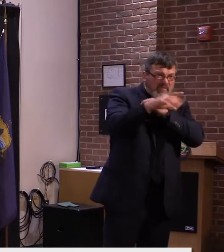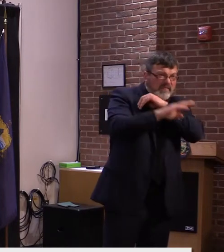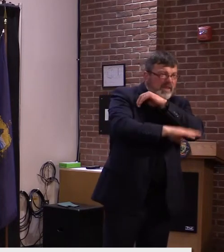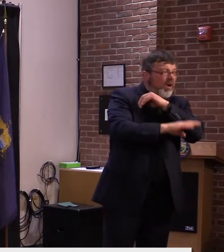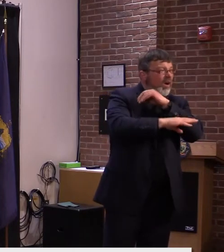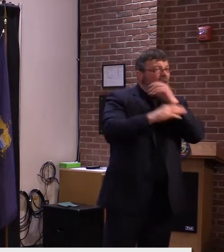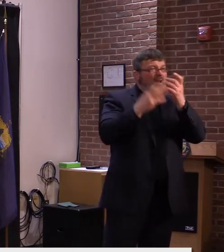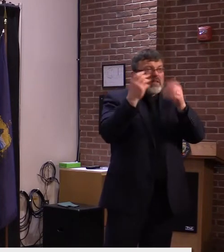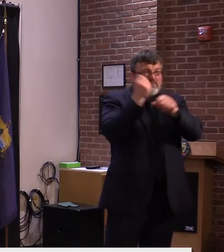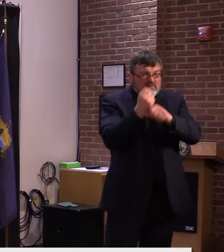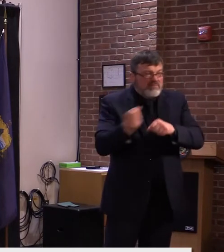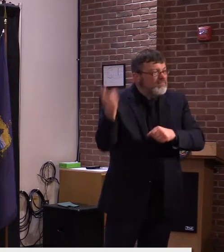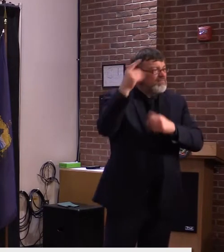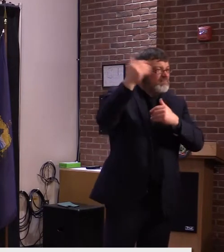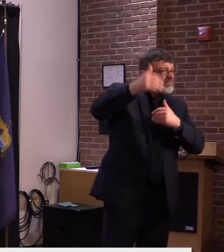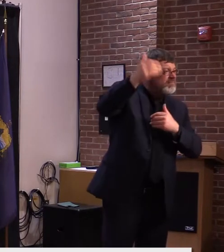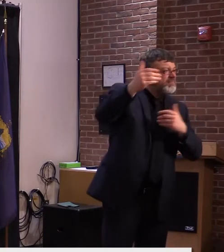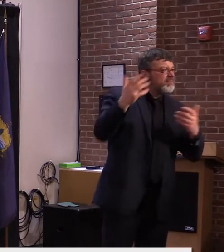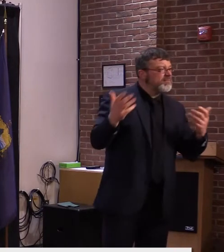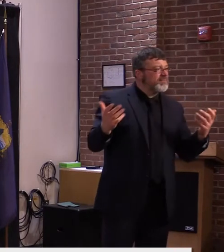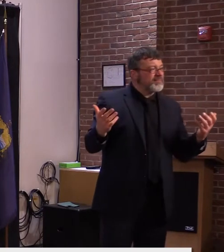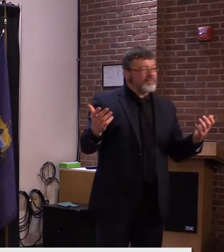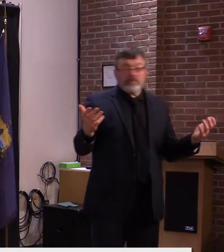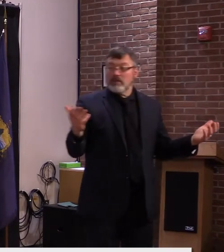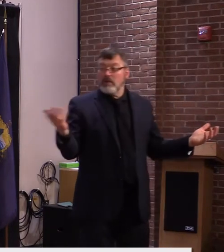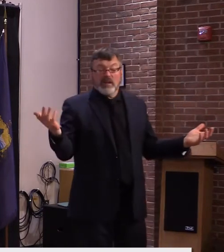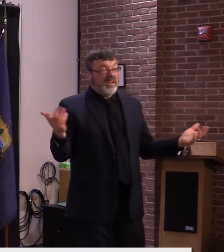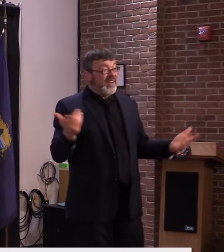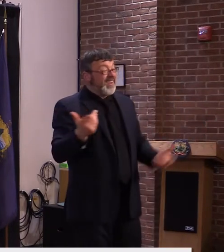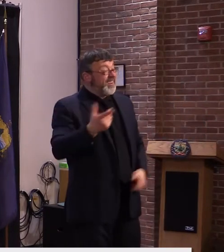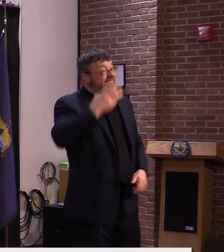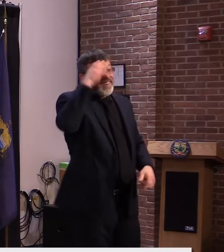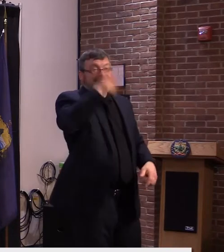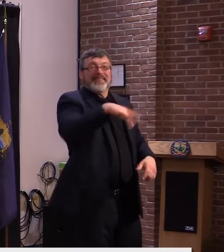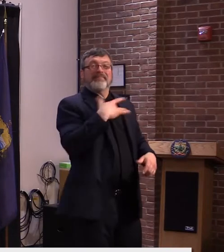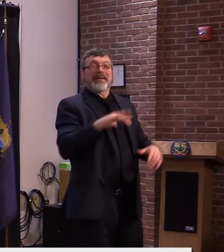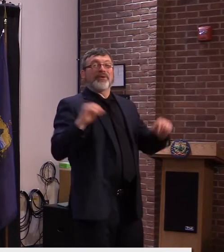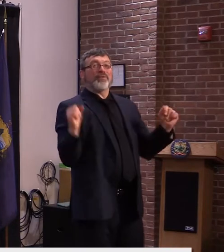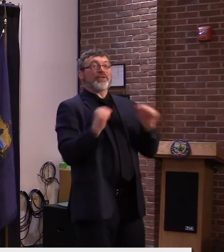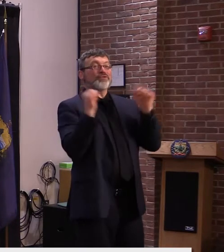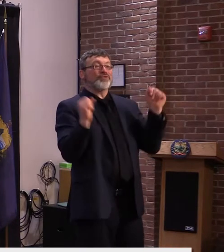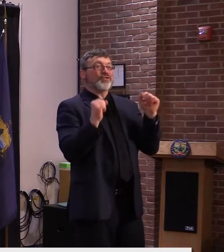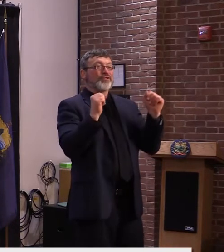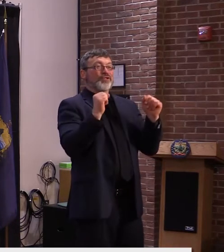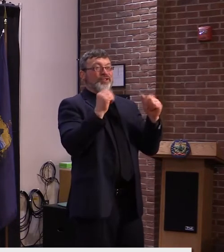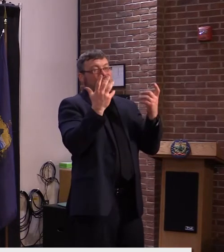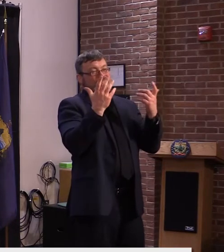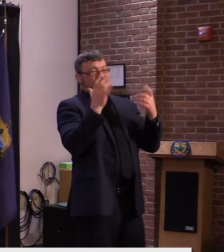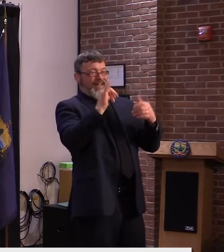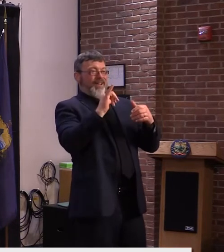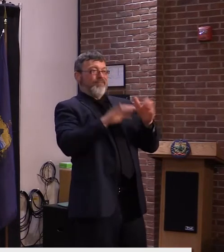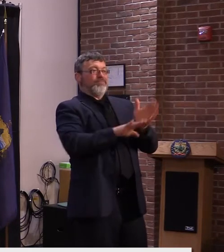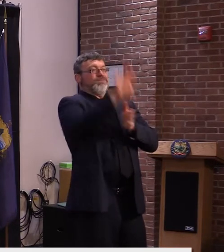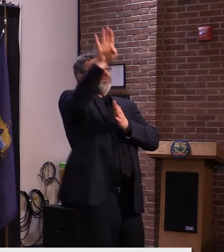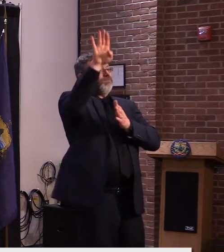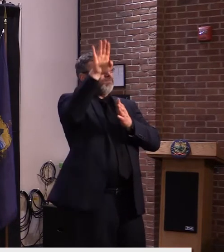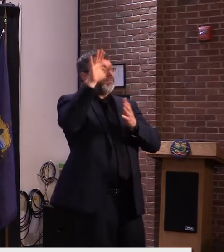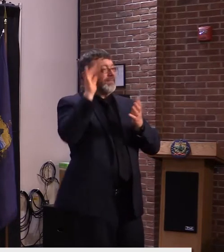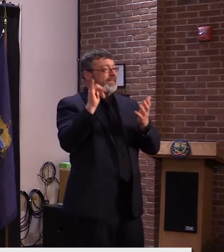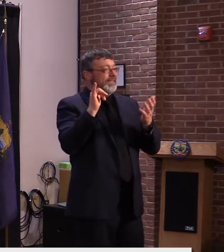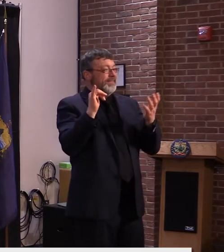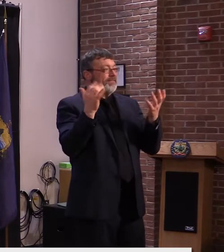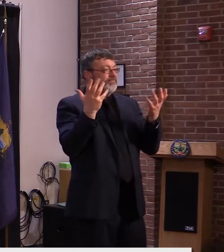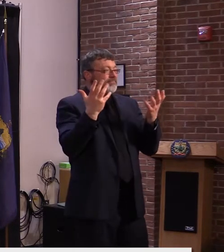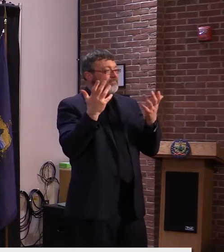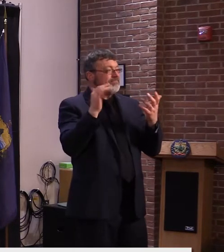Yeah, it's COVID. Yeah, I think it's going. We're evolving from pandemic and to endemic